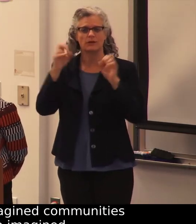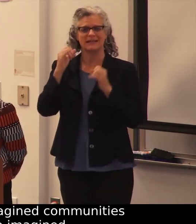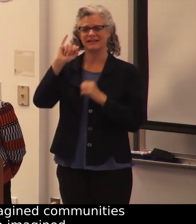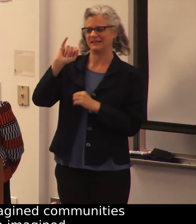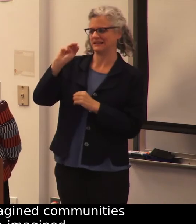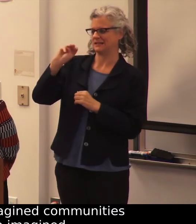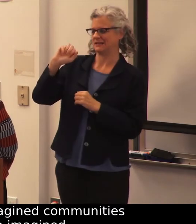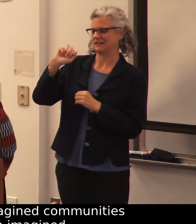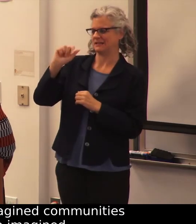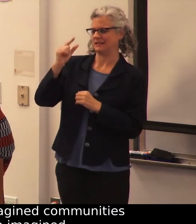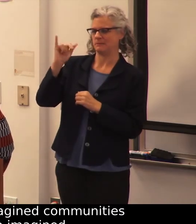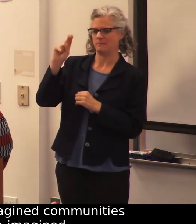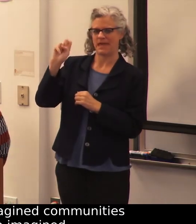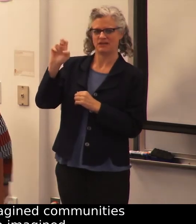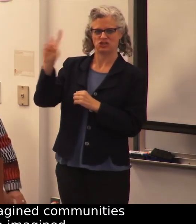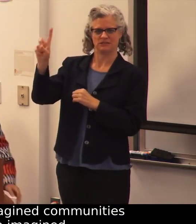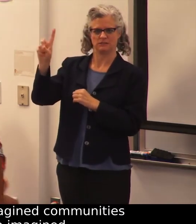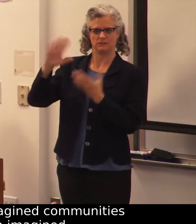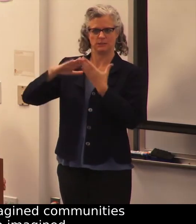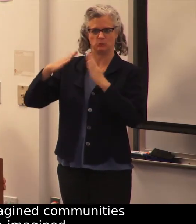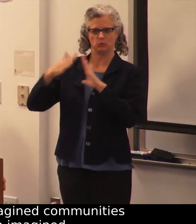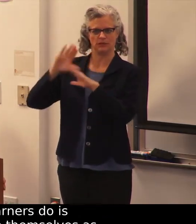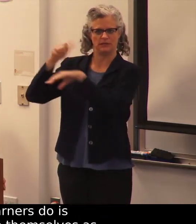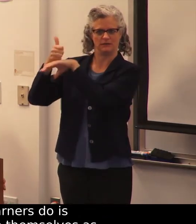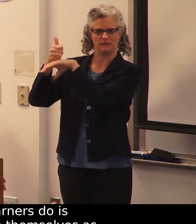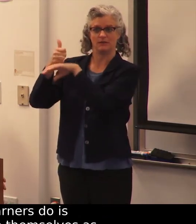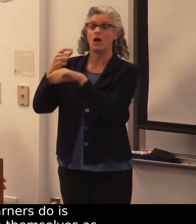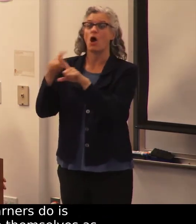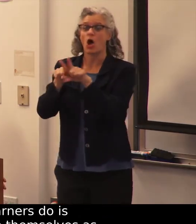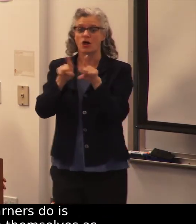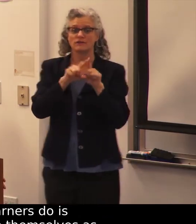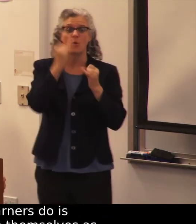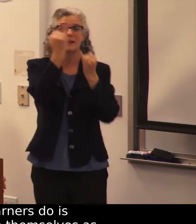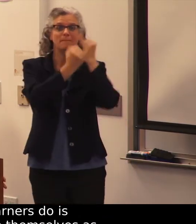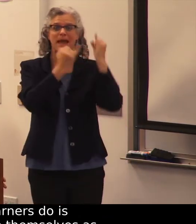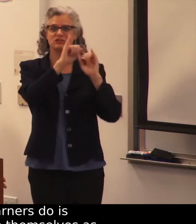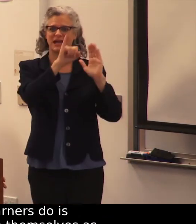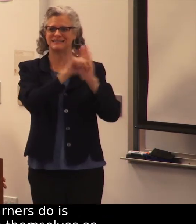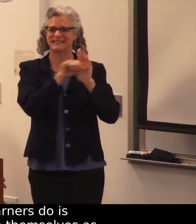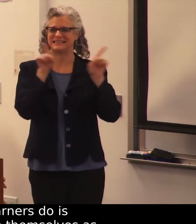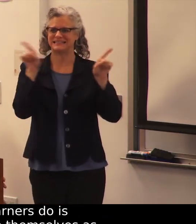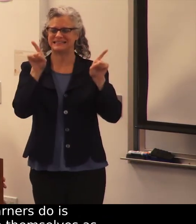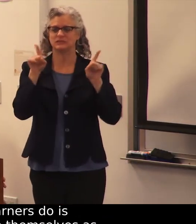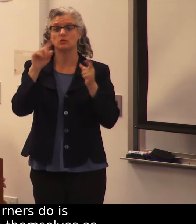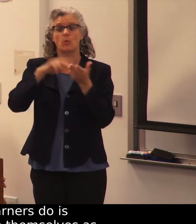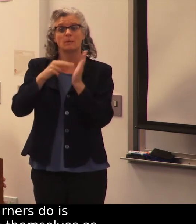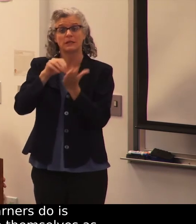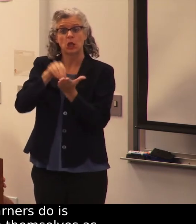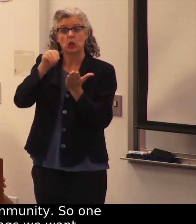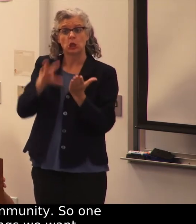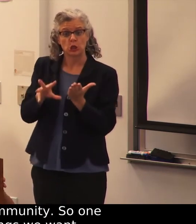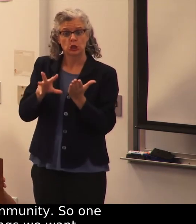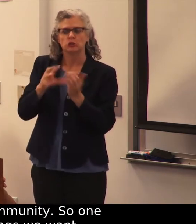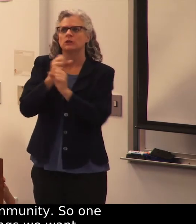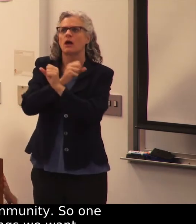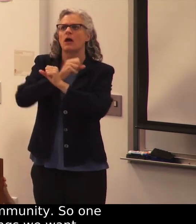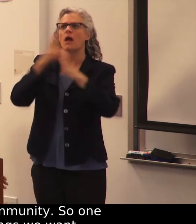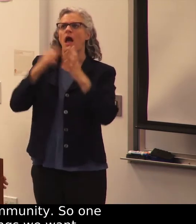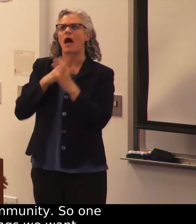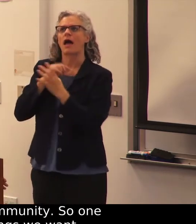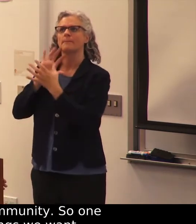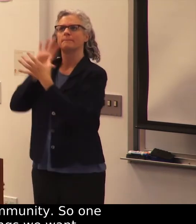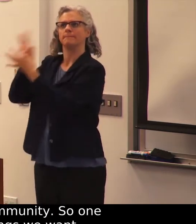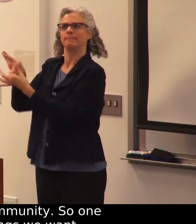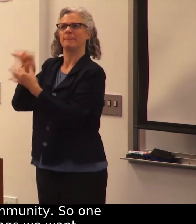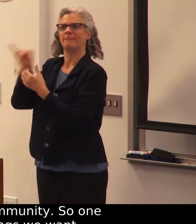Imagined communities and also imagined identities. So what learners do is they imagine themselves as belonging to a particular community.